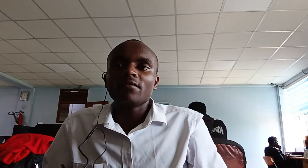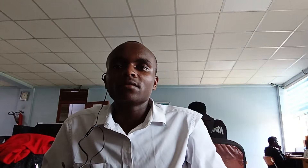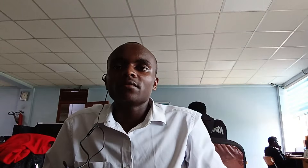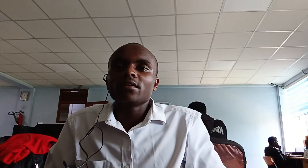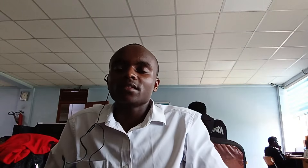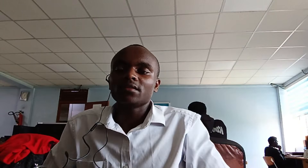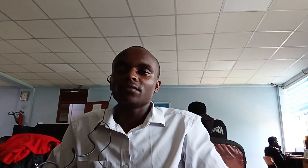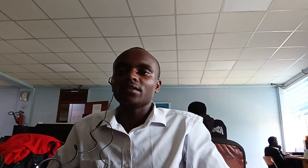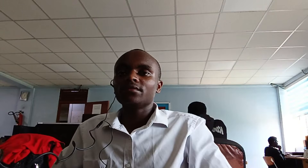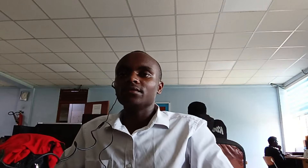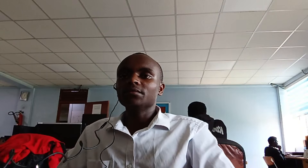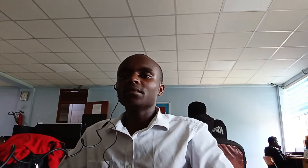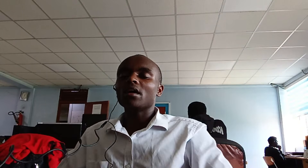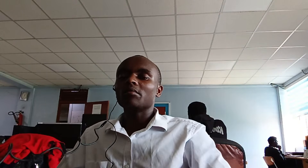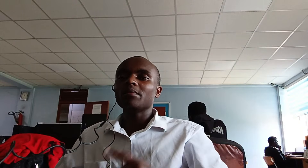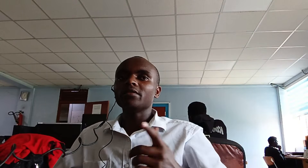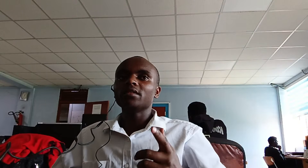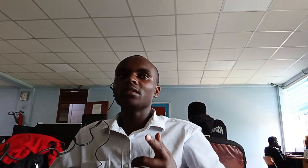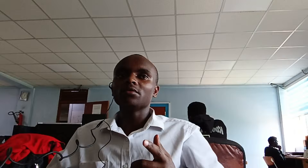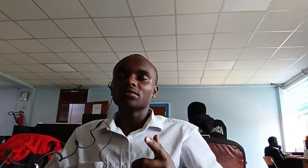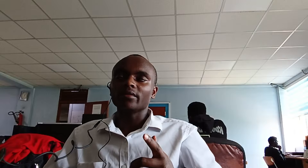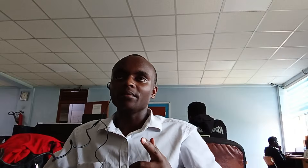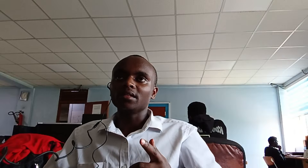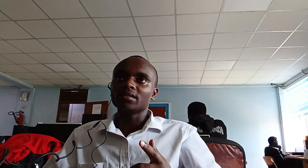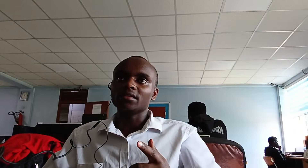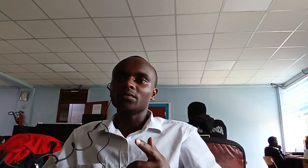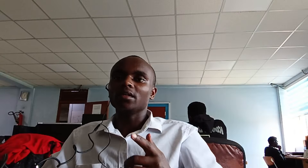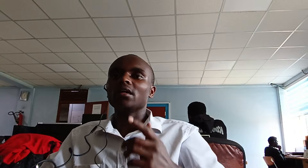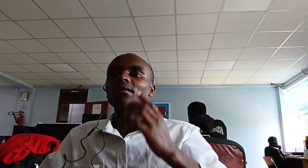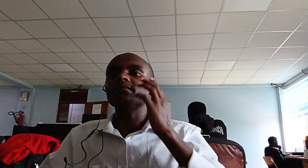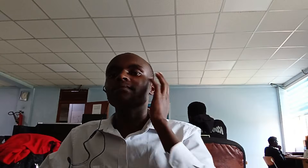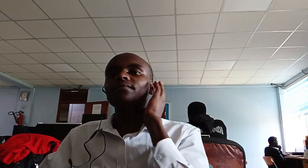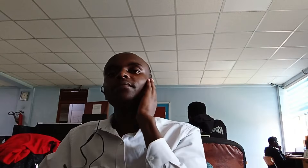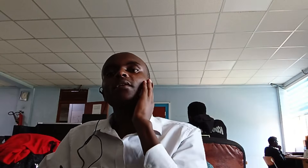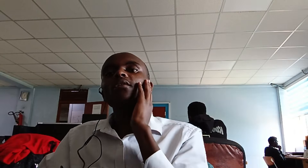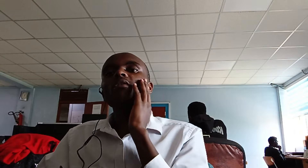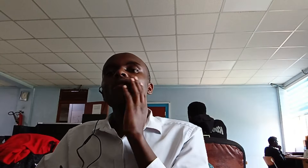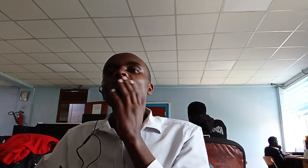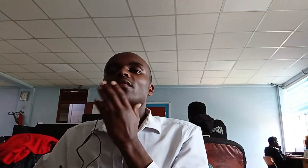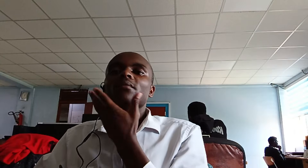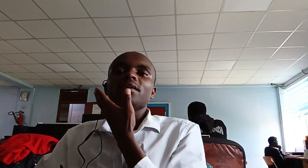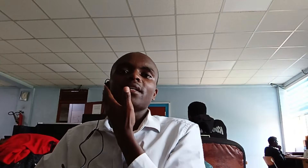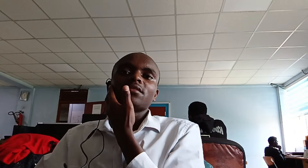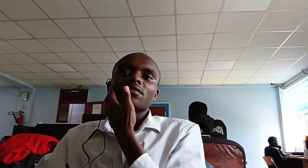of all, the sign for nephew. Remember we said most of the male signs will come on the beards,